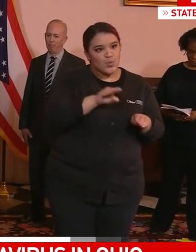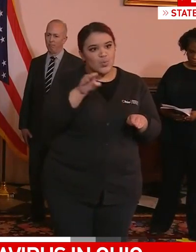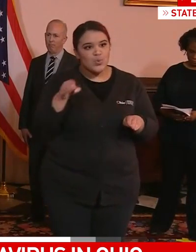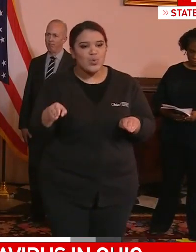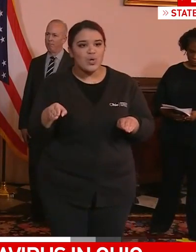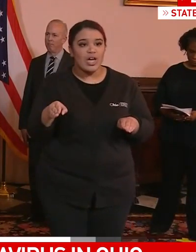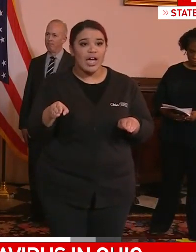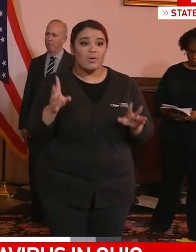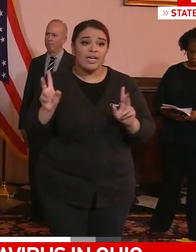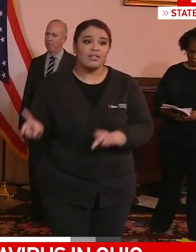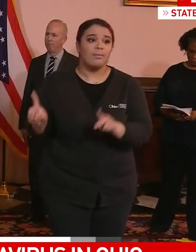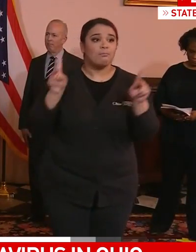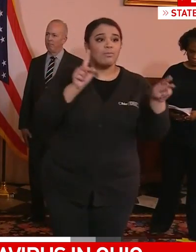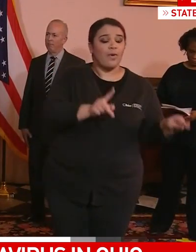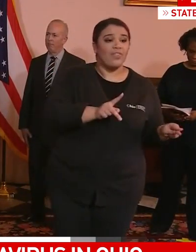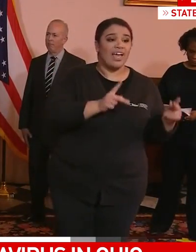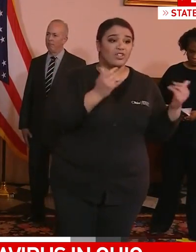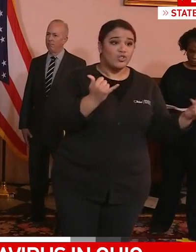cities.